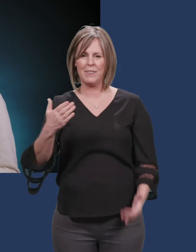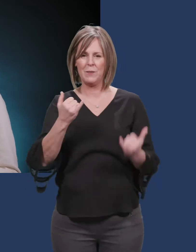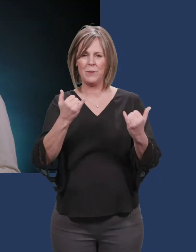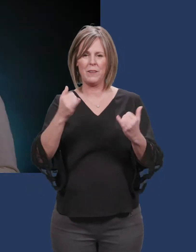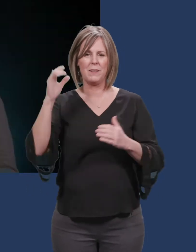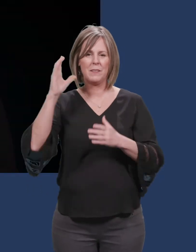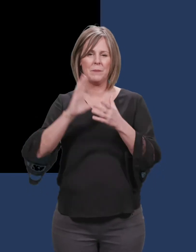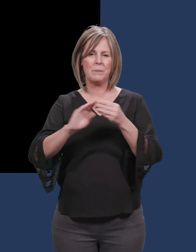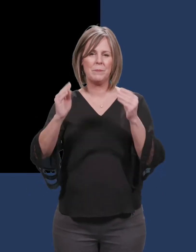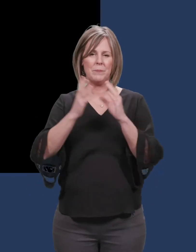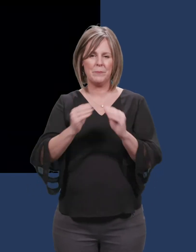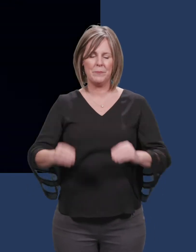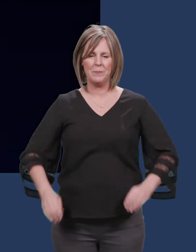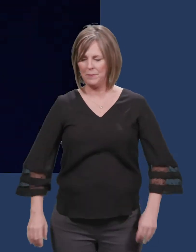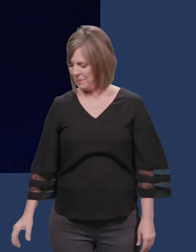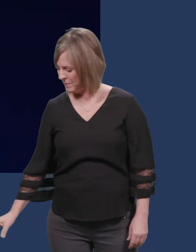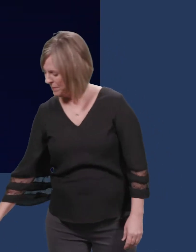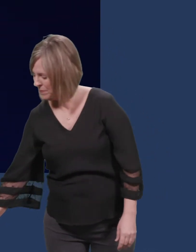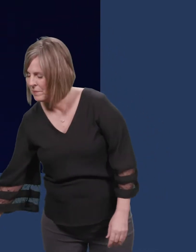message.